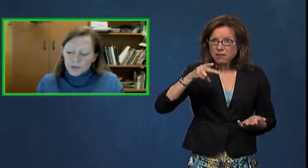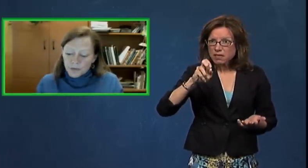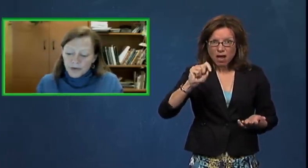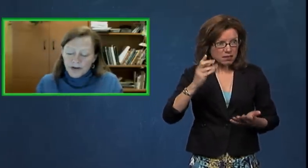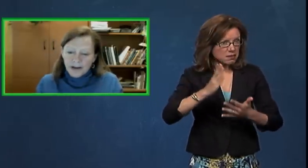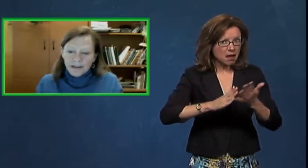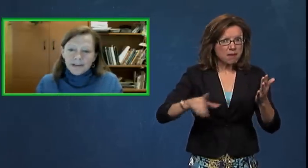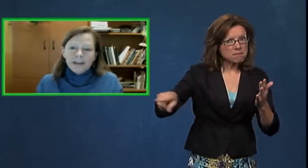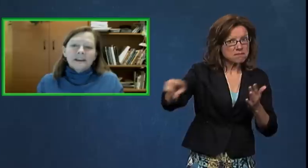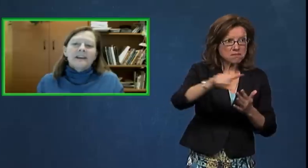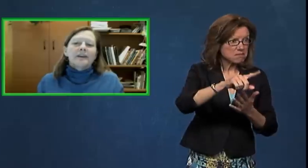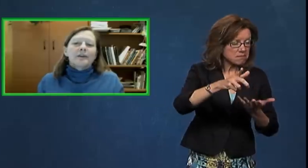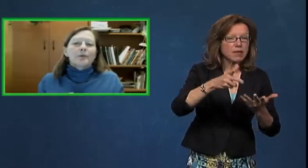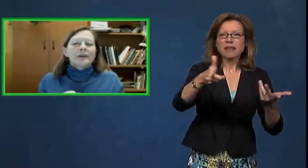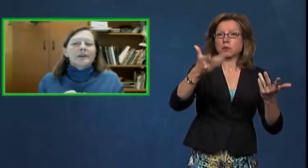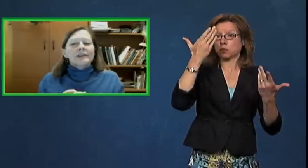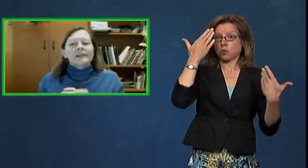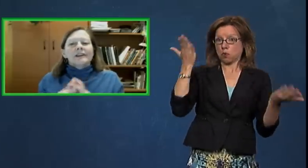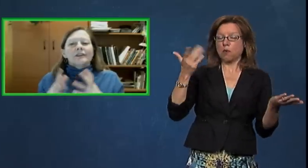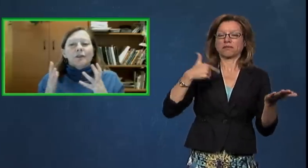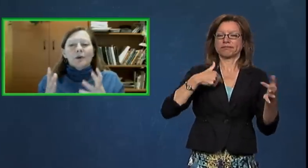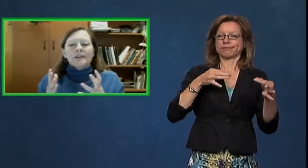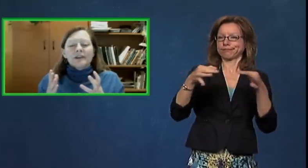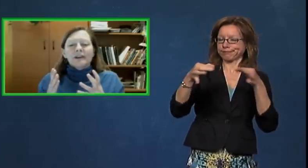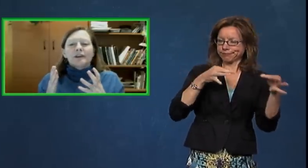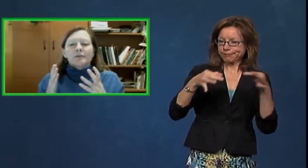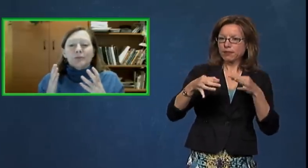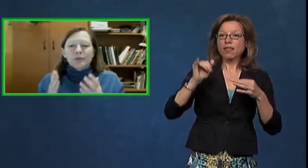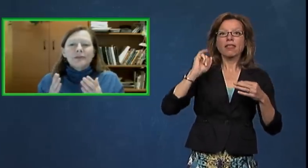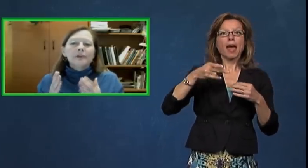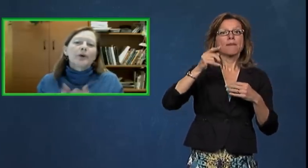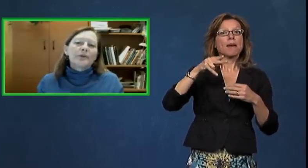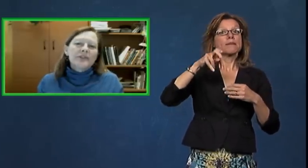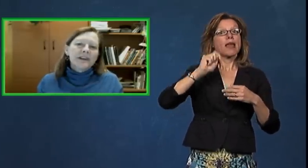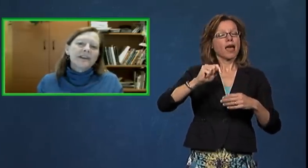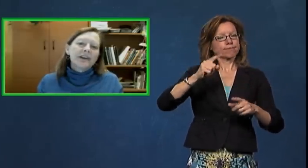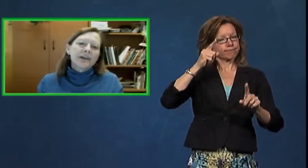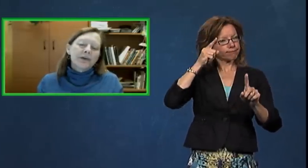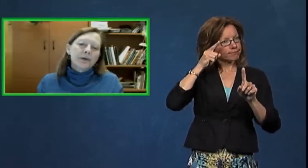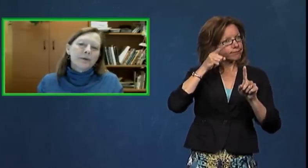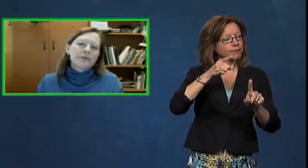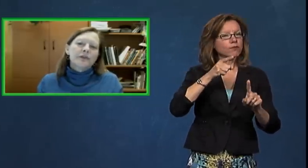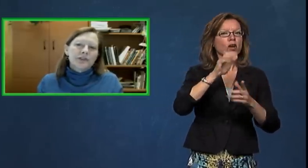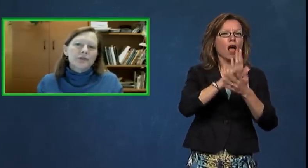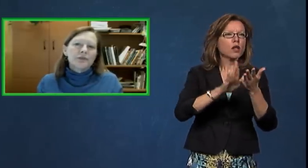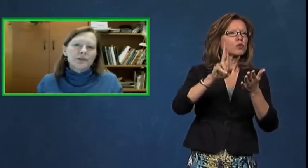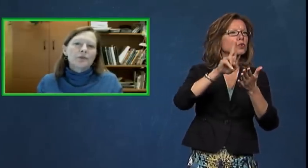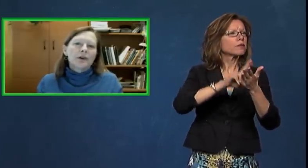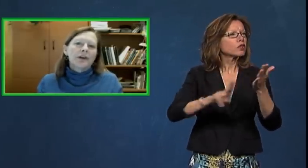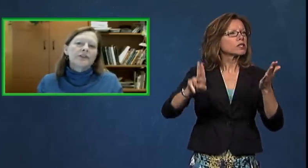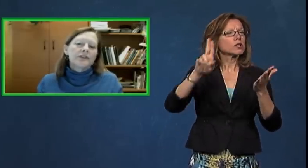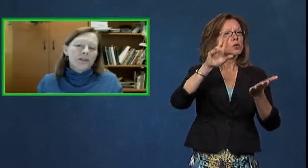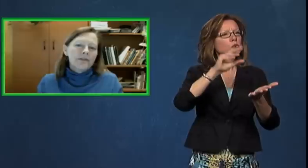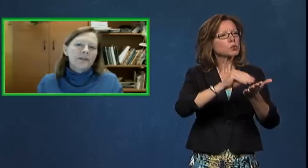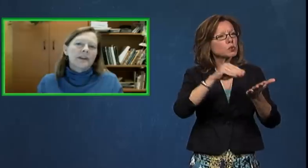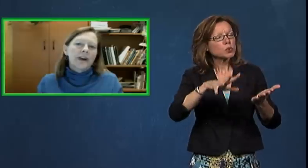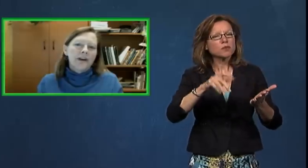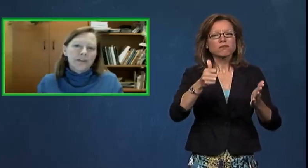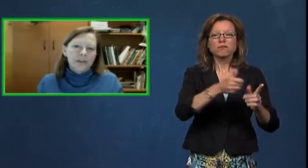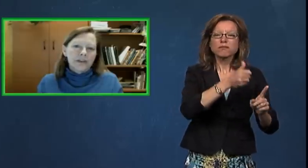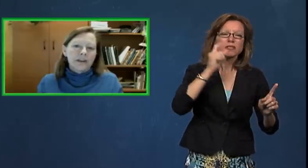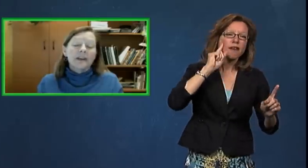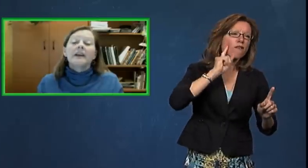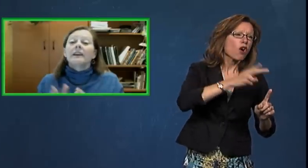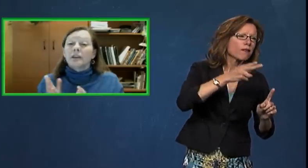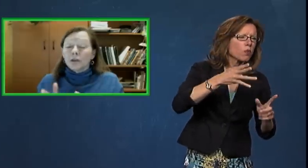for those who are not, we focus on improving post-secondary outcomes for students who are deaf and hard